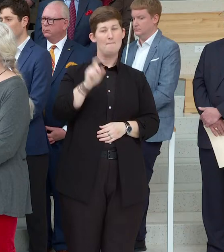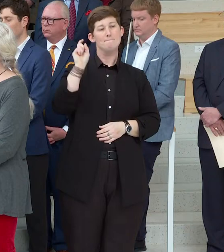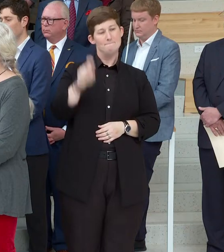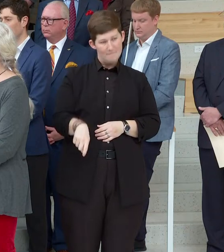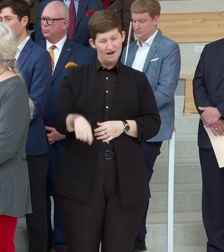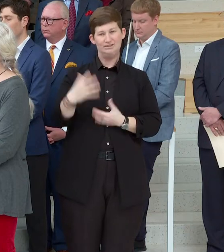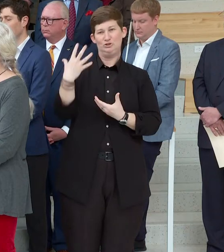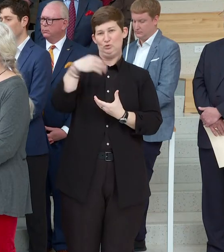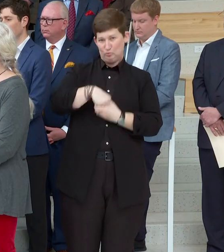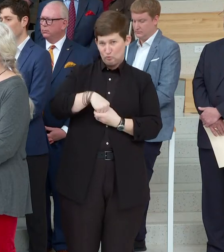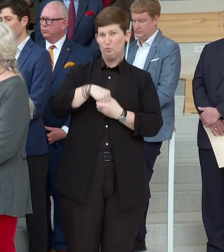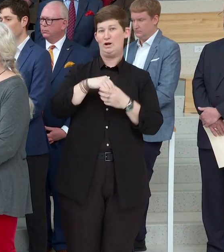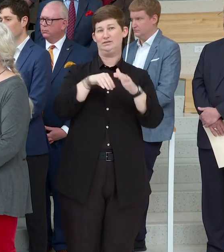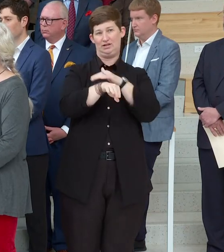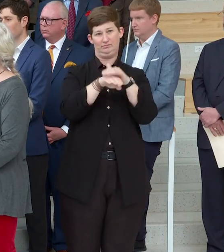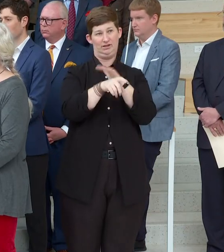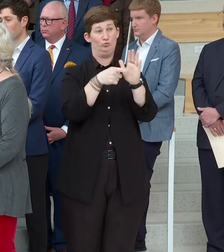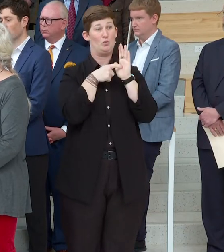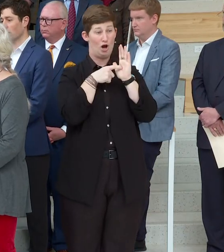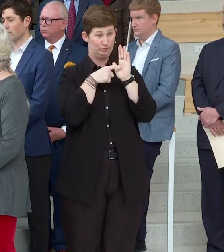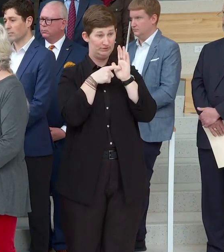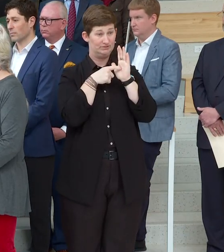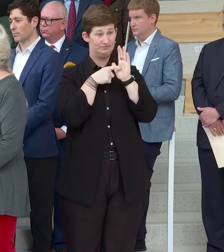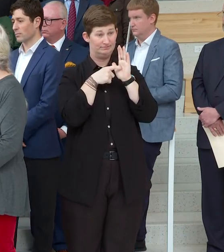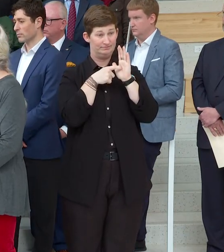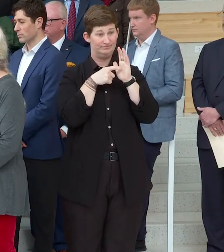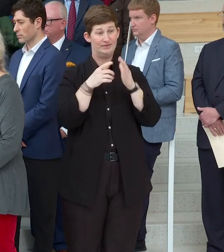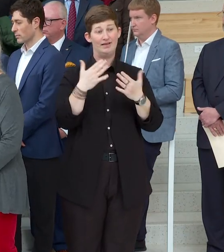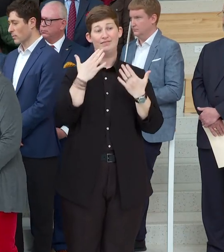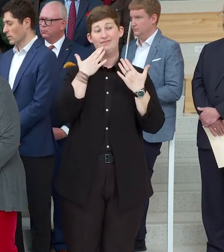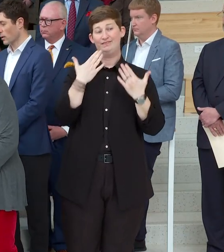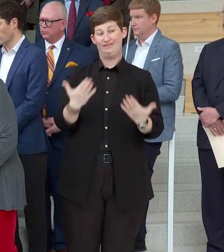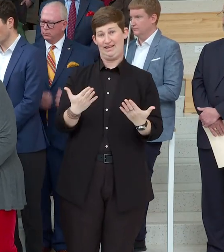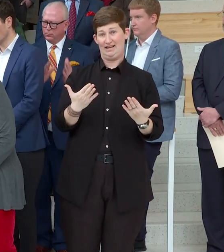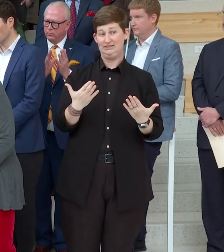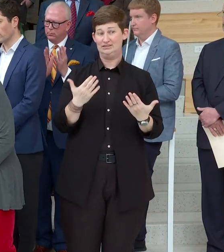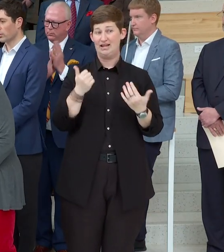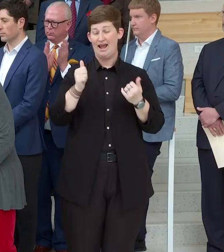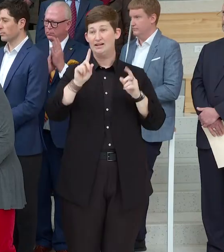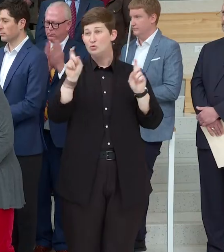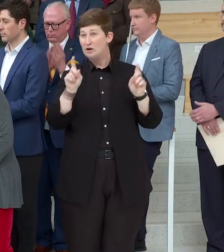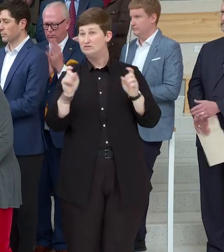accessibility requirements. Thank you, and I will stay for any questions or comments.